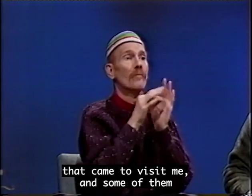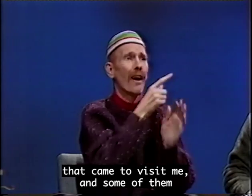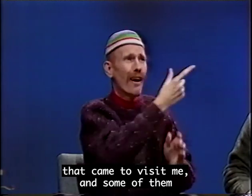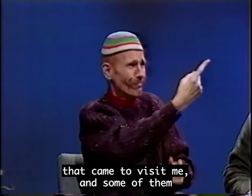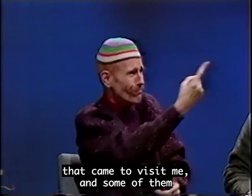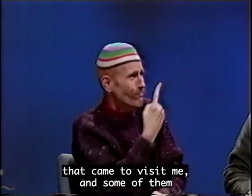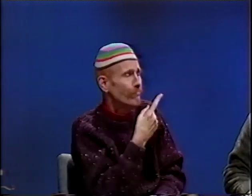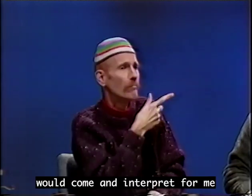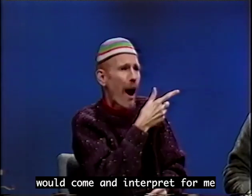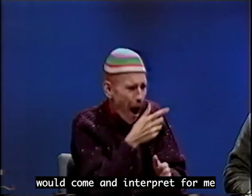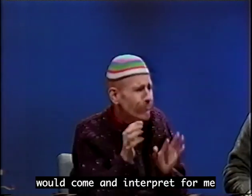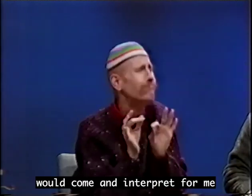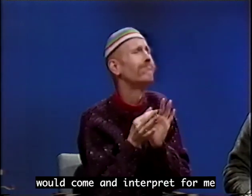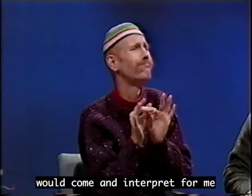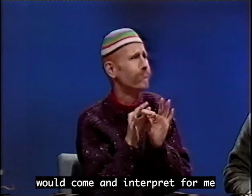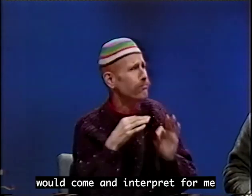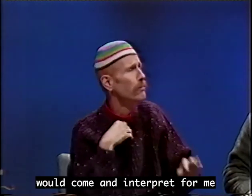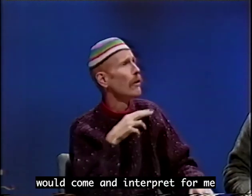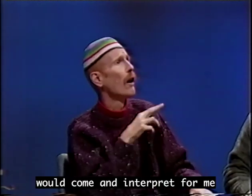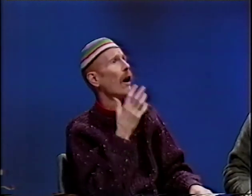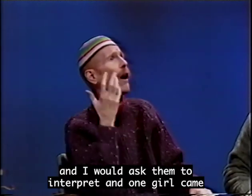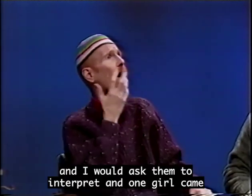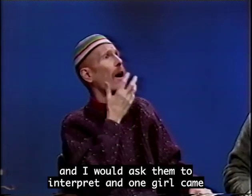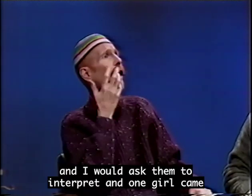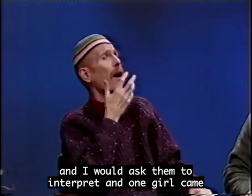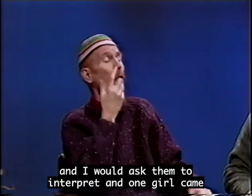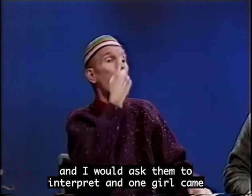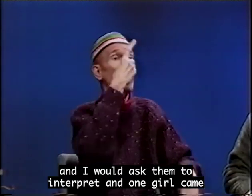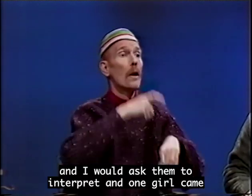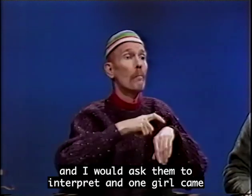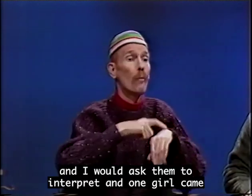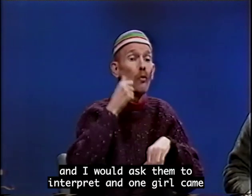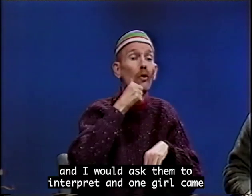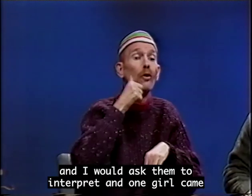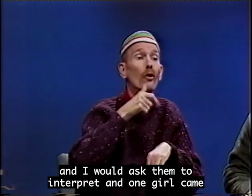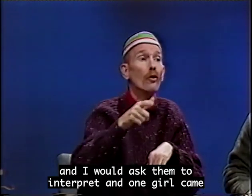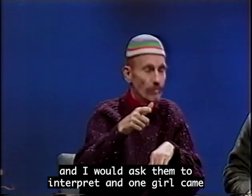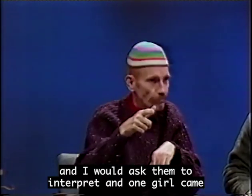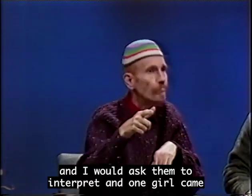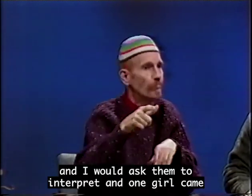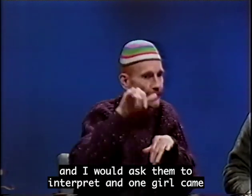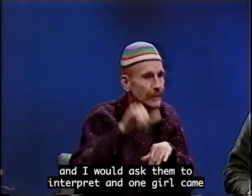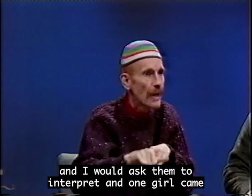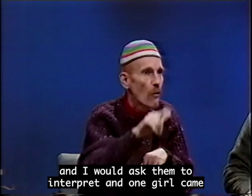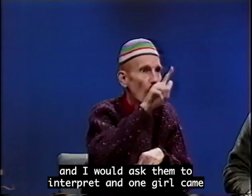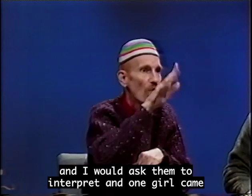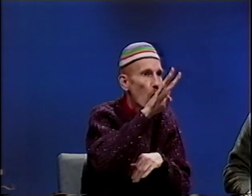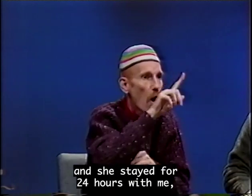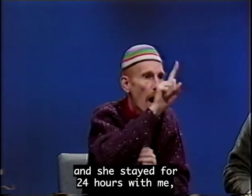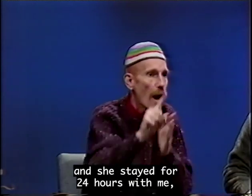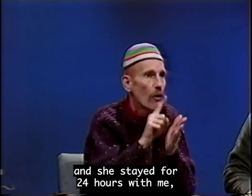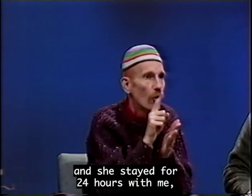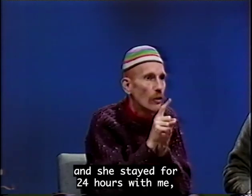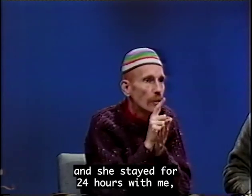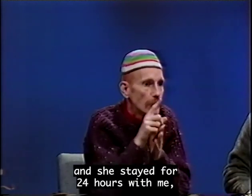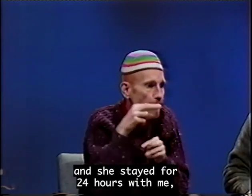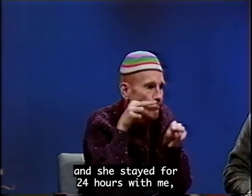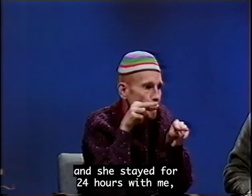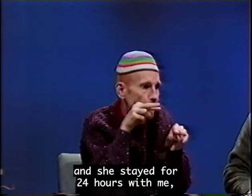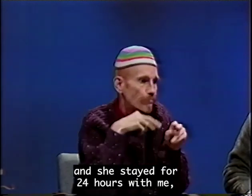me. And some of them would come and interpret for me. And I would ask them to interpret. And one girl came and she stayed for 24 hours with